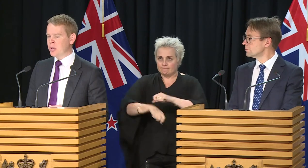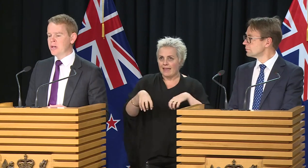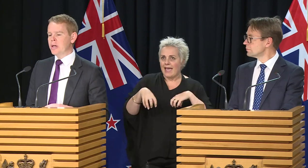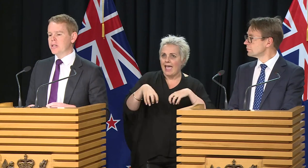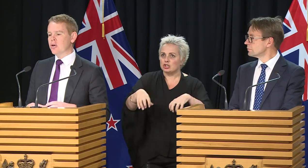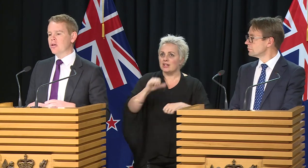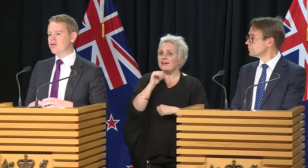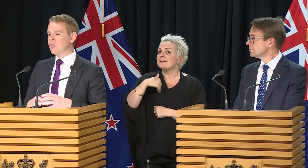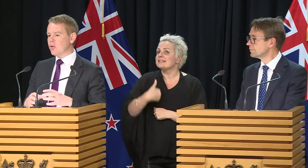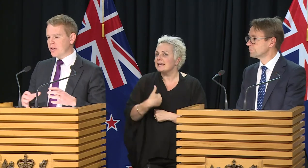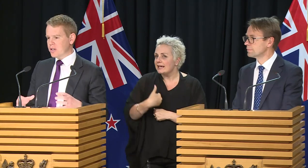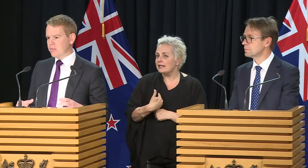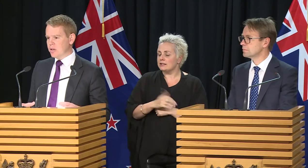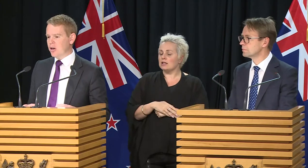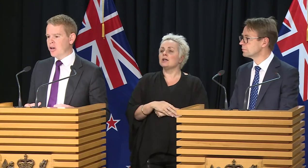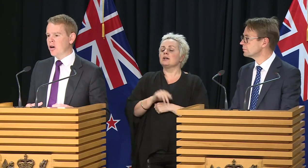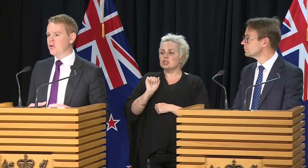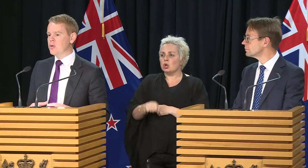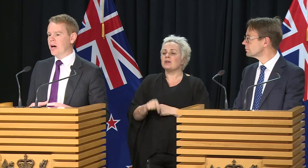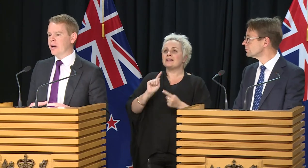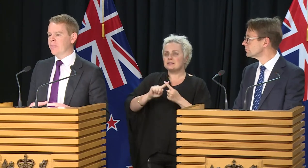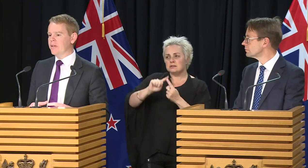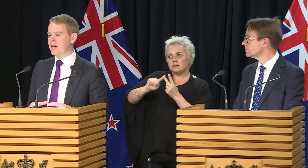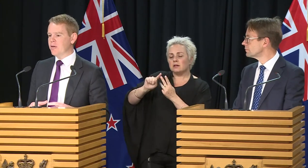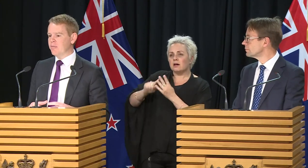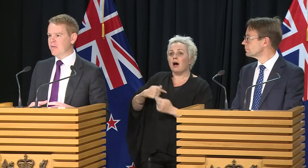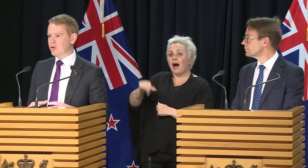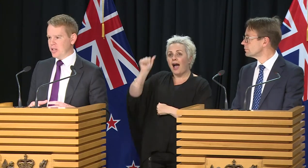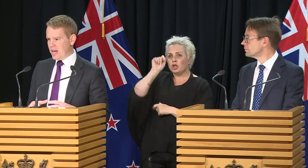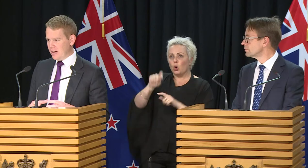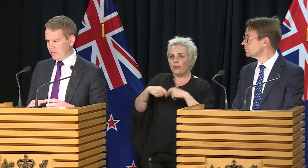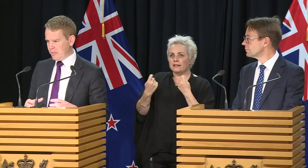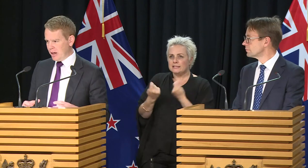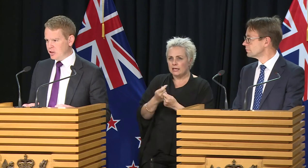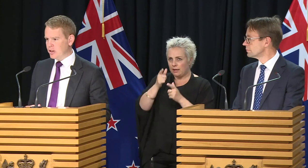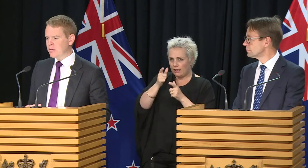as well. So those are all things that I know the